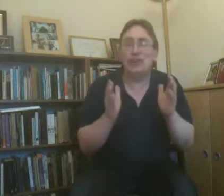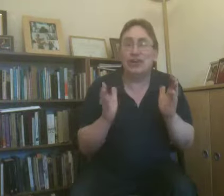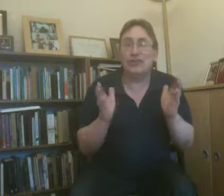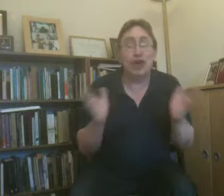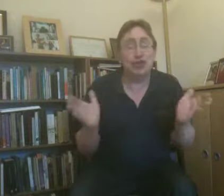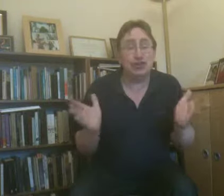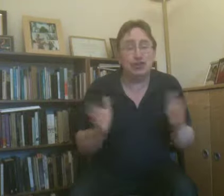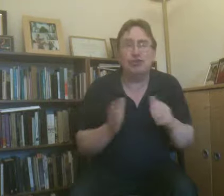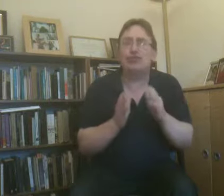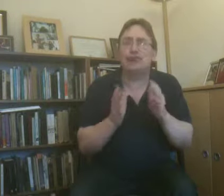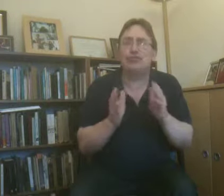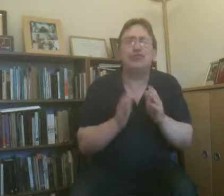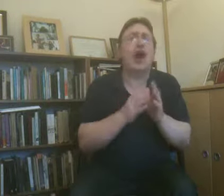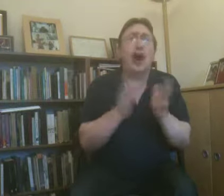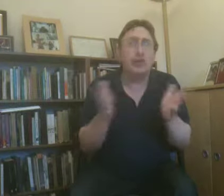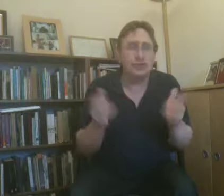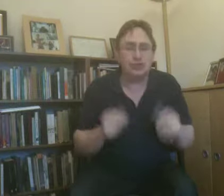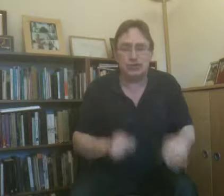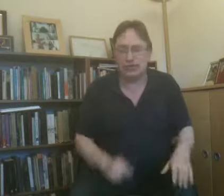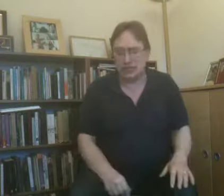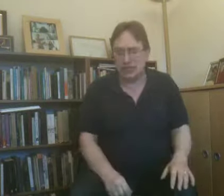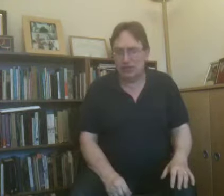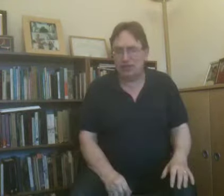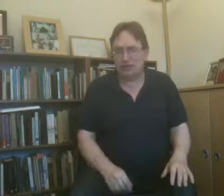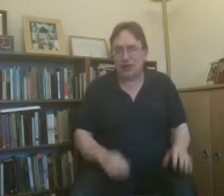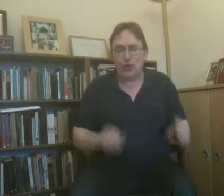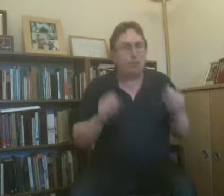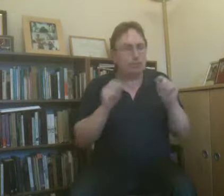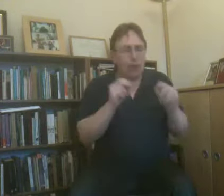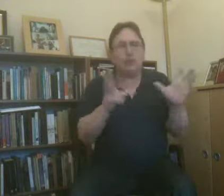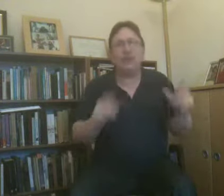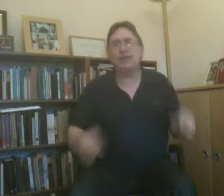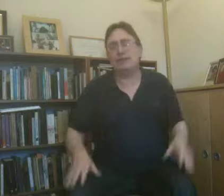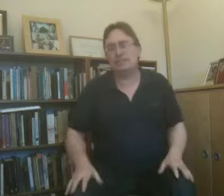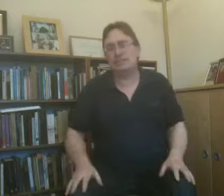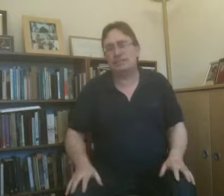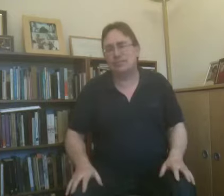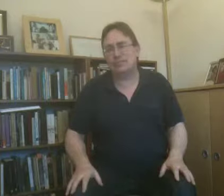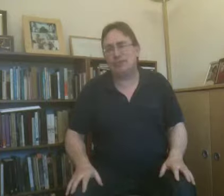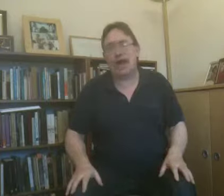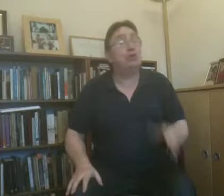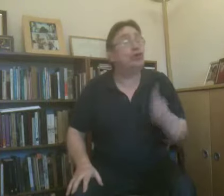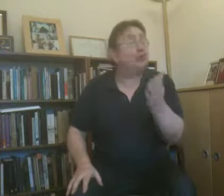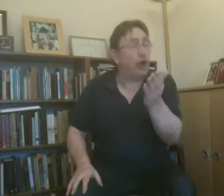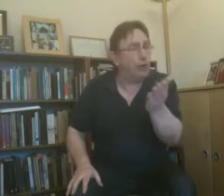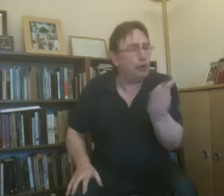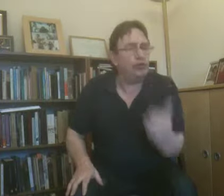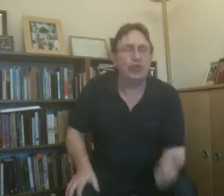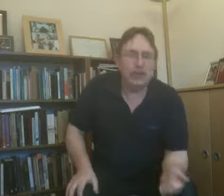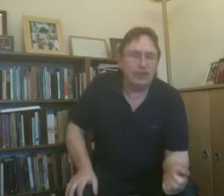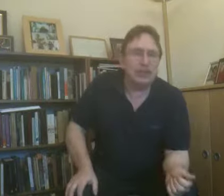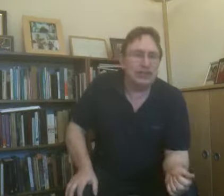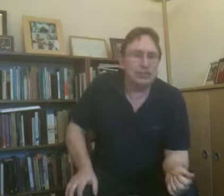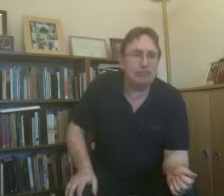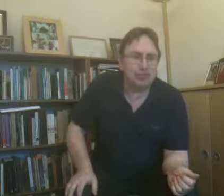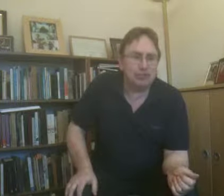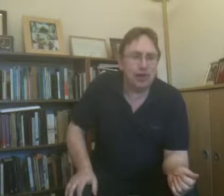is non-Jewish, or a Samaritan, or half-Jewish. So, but both here, and we're not told that Nicodemus